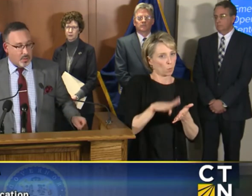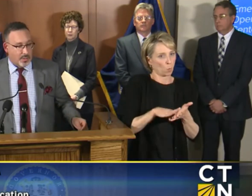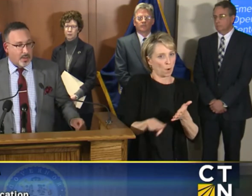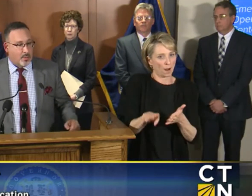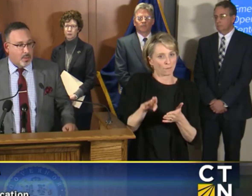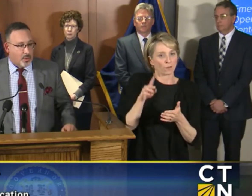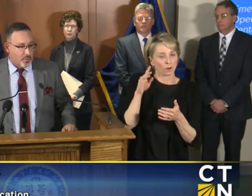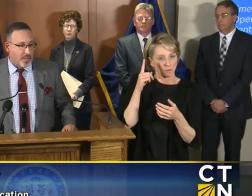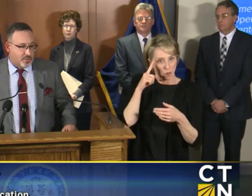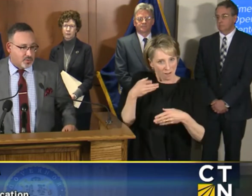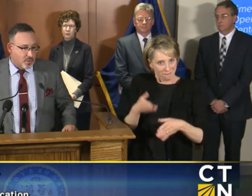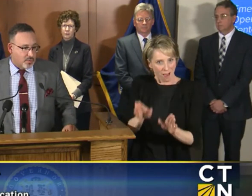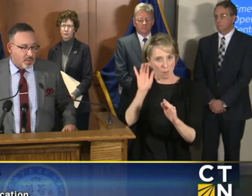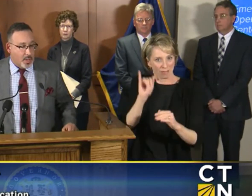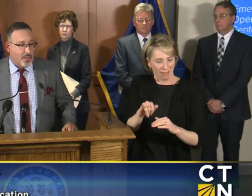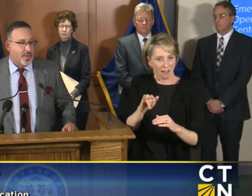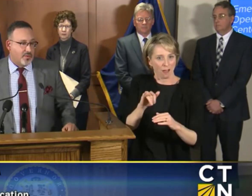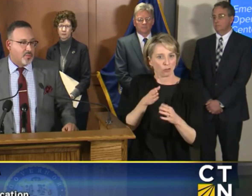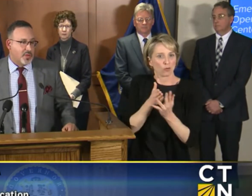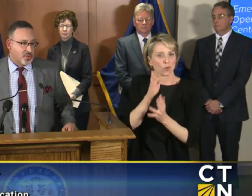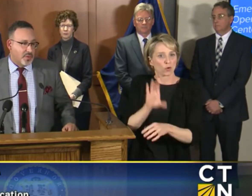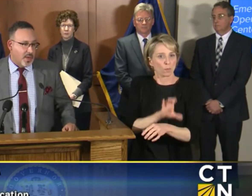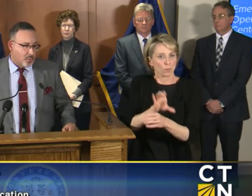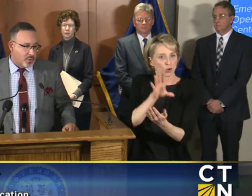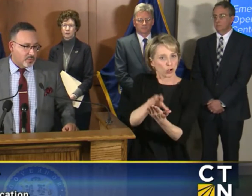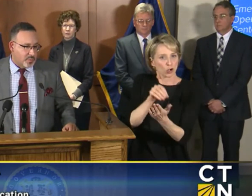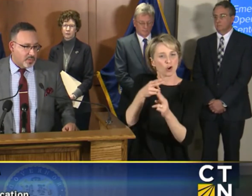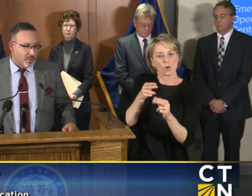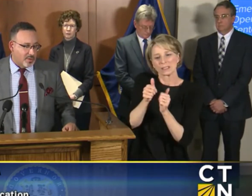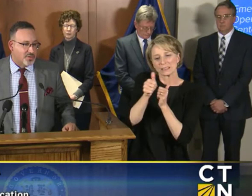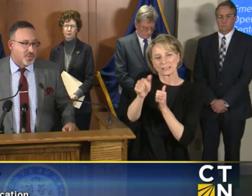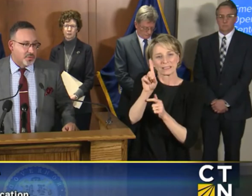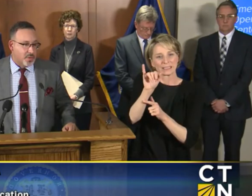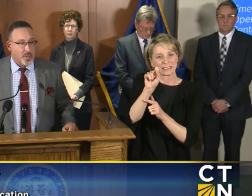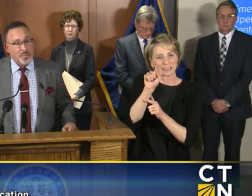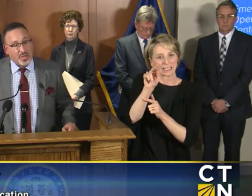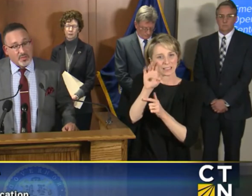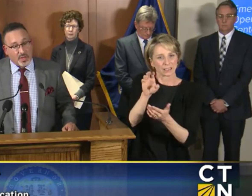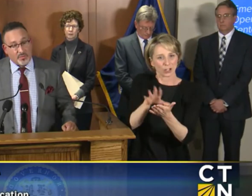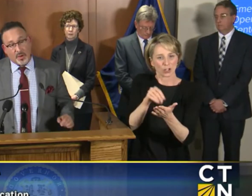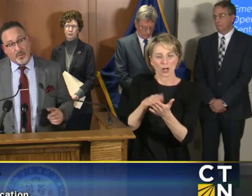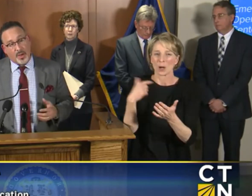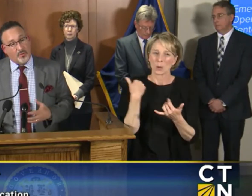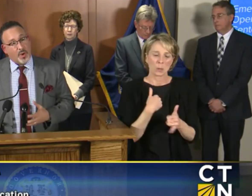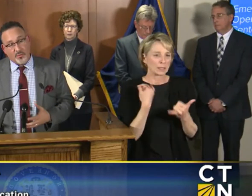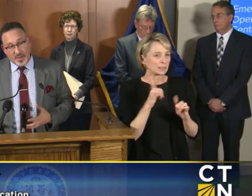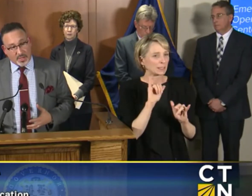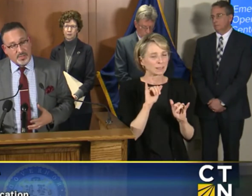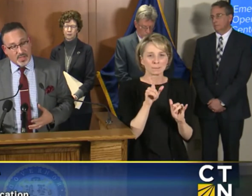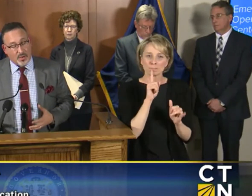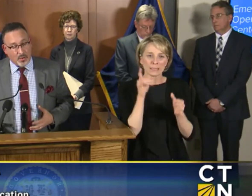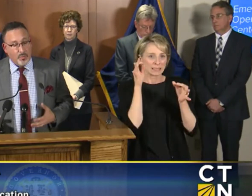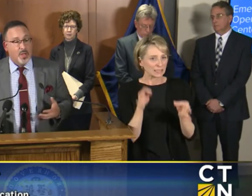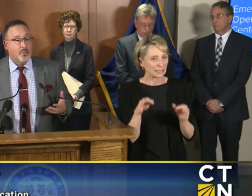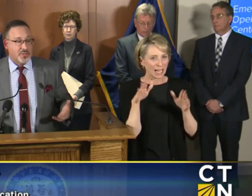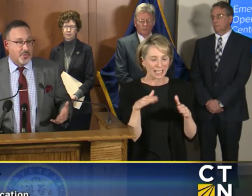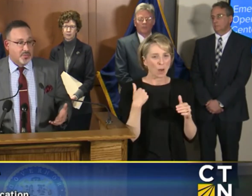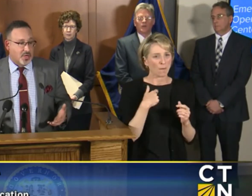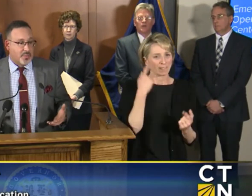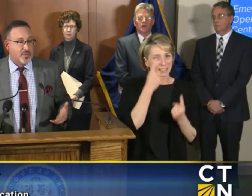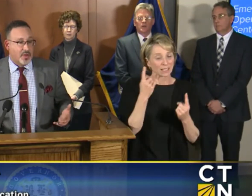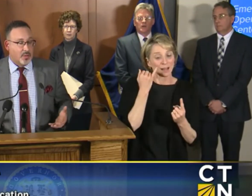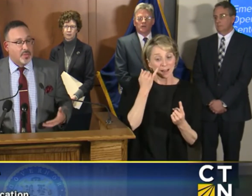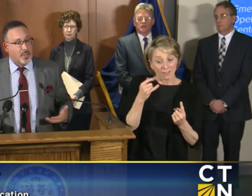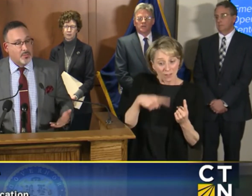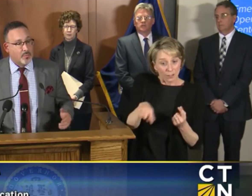we allow for that to serve. And they have to make sure that equity is being considered, meaning that if they don't have Wi-Fi access at home, materials are